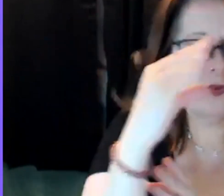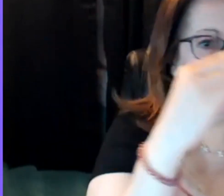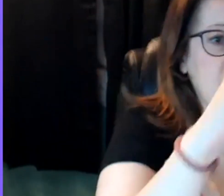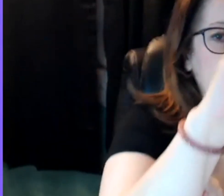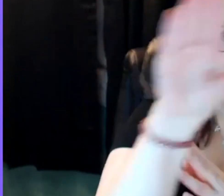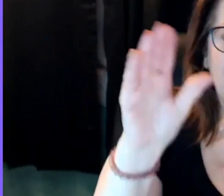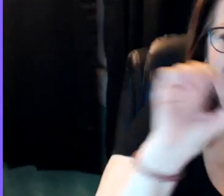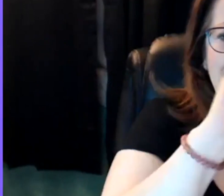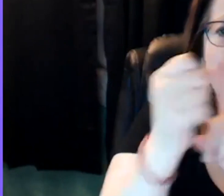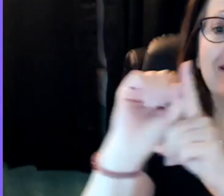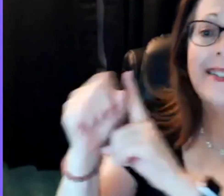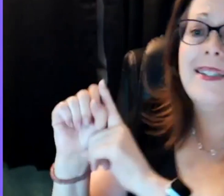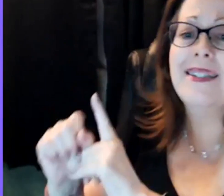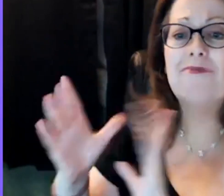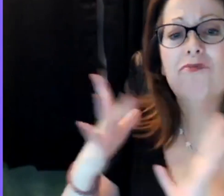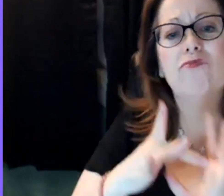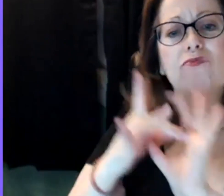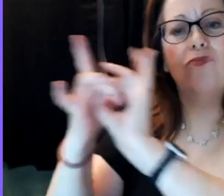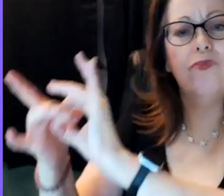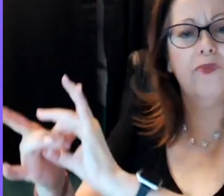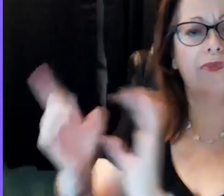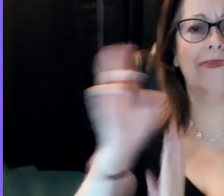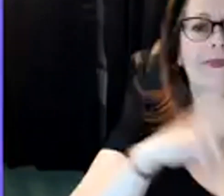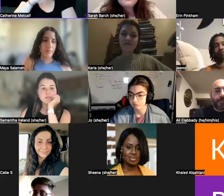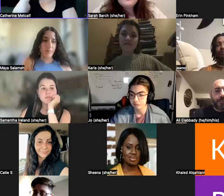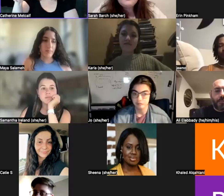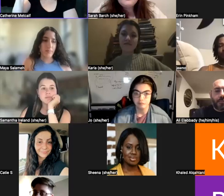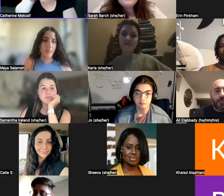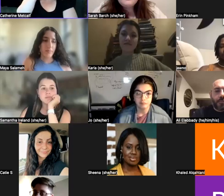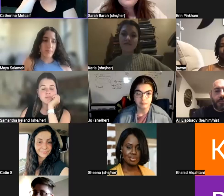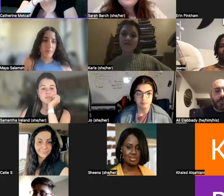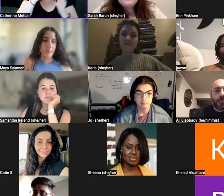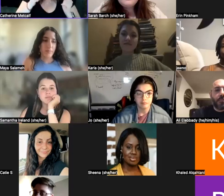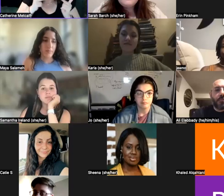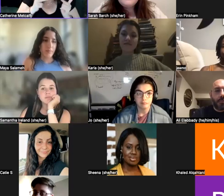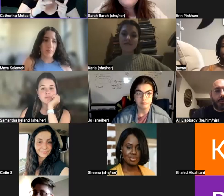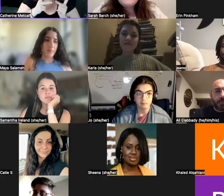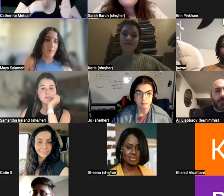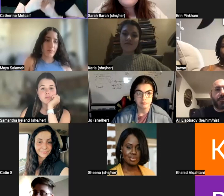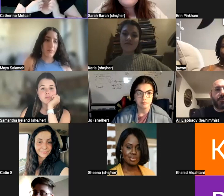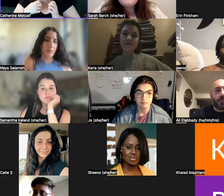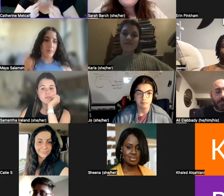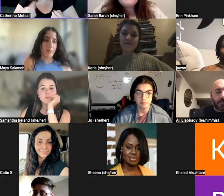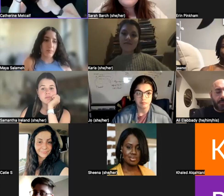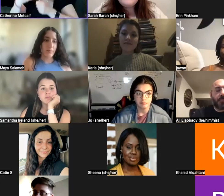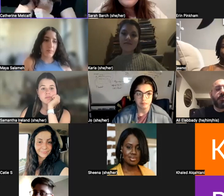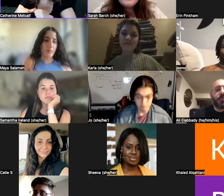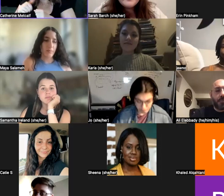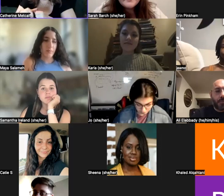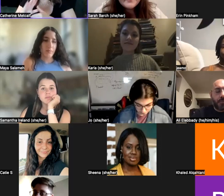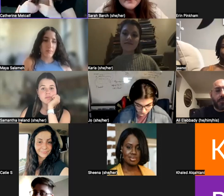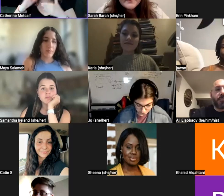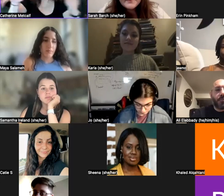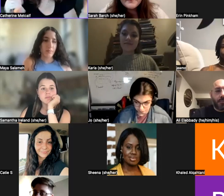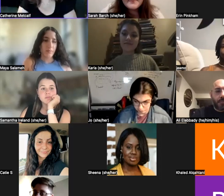associative, like jumping between place and emotion and memory and how each of those are tethered together are just so